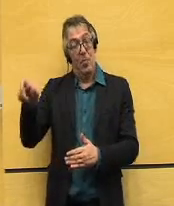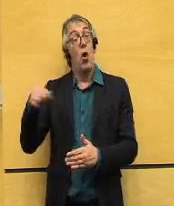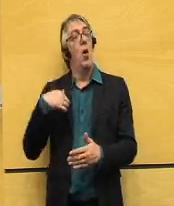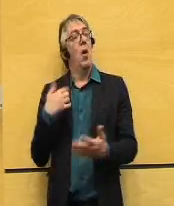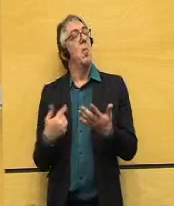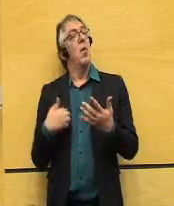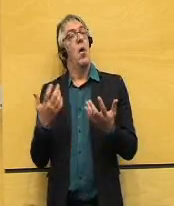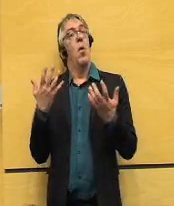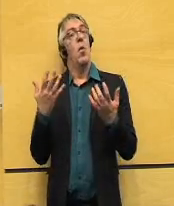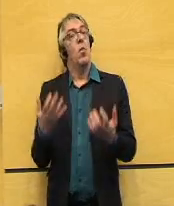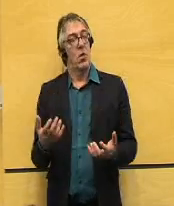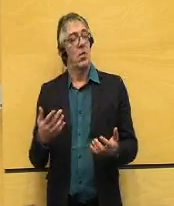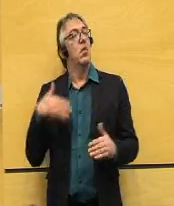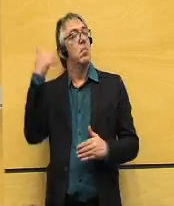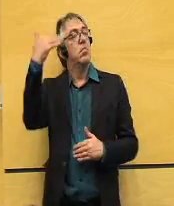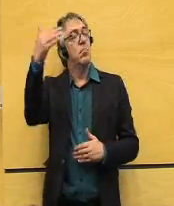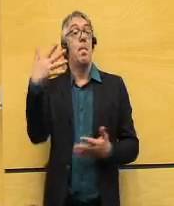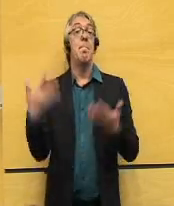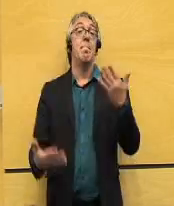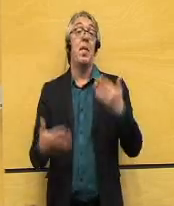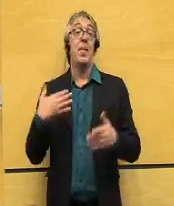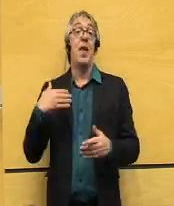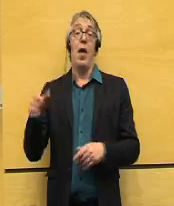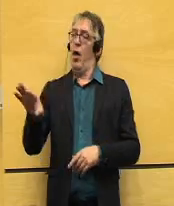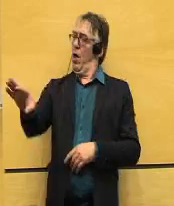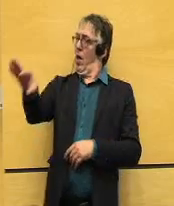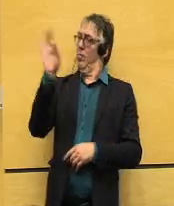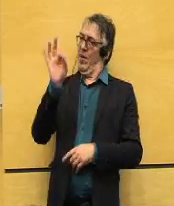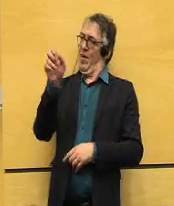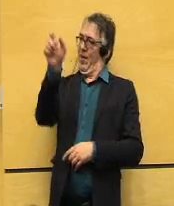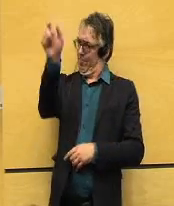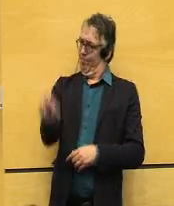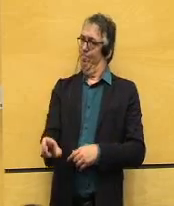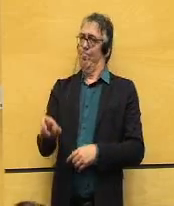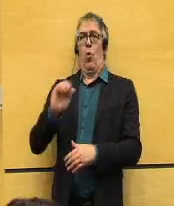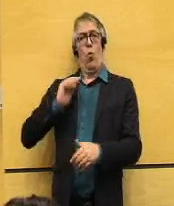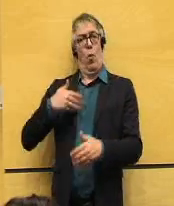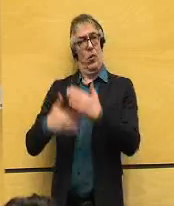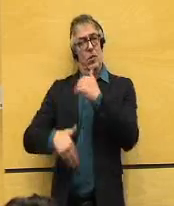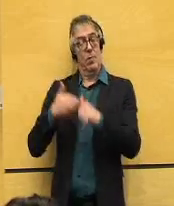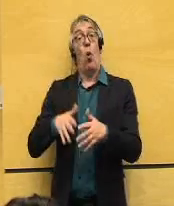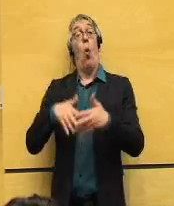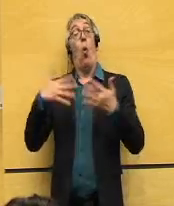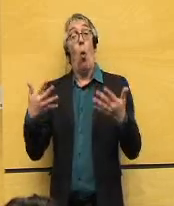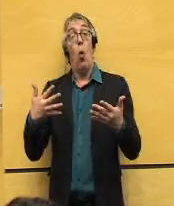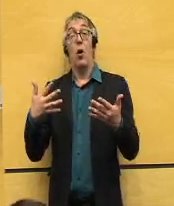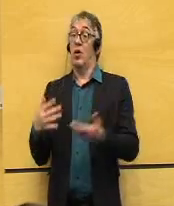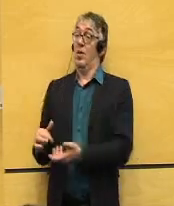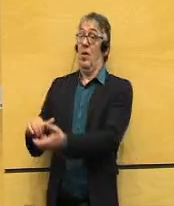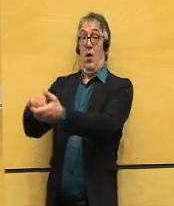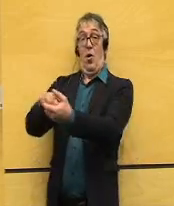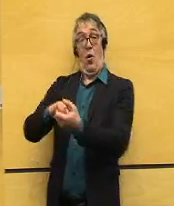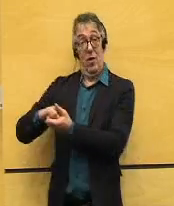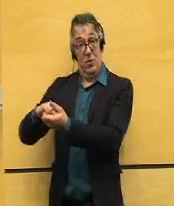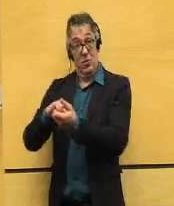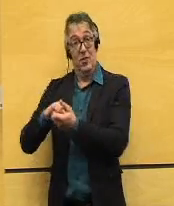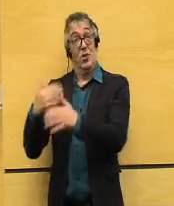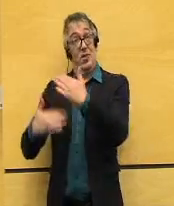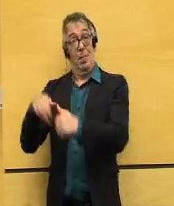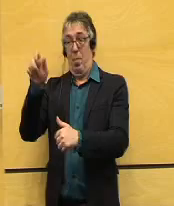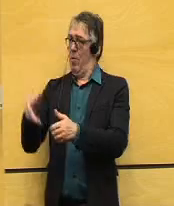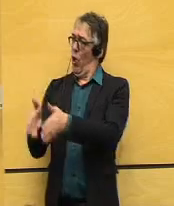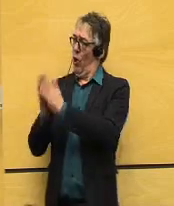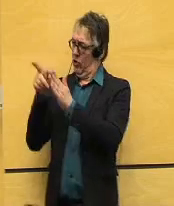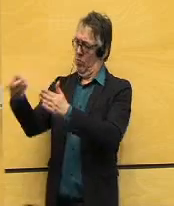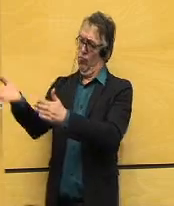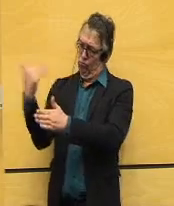well as organizations of women with disabilities. And there are some